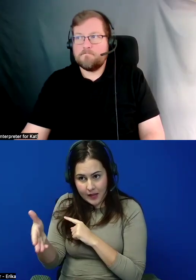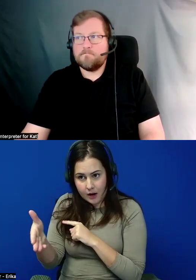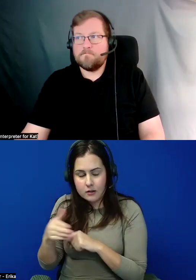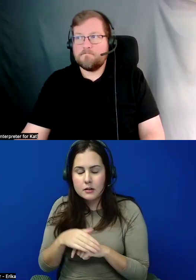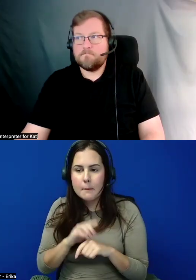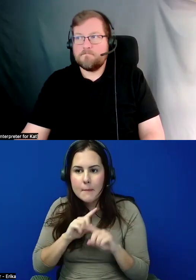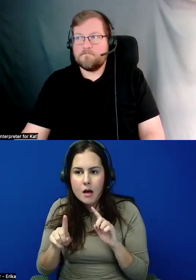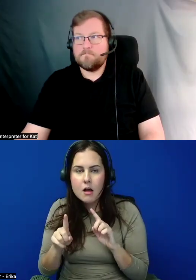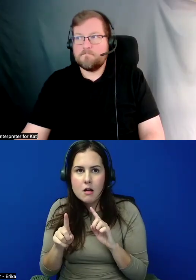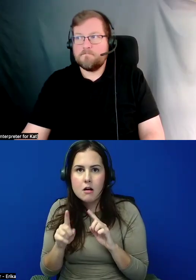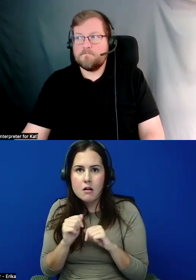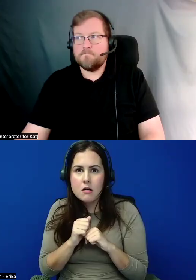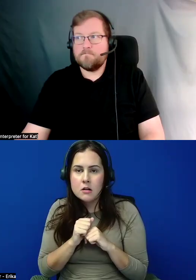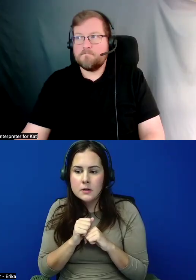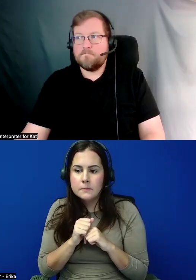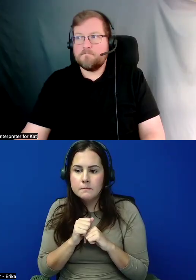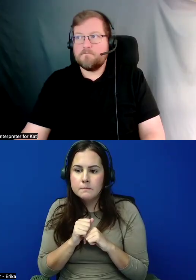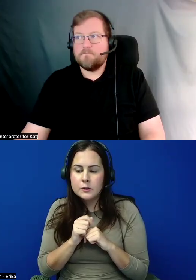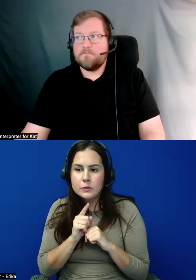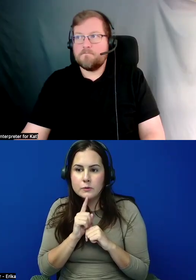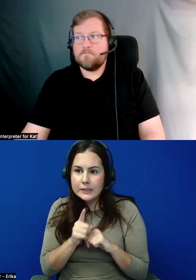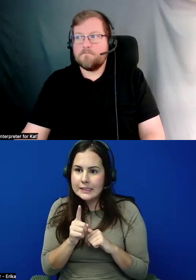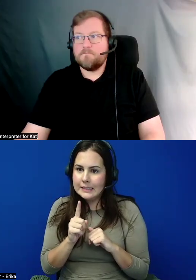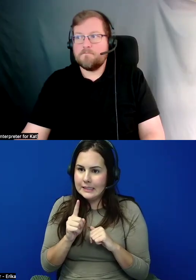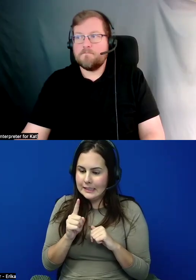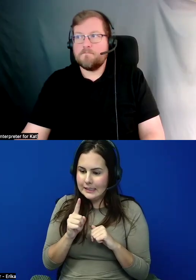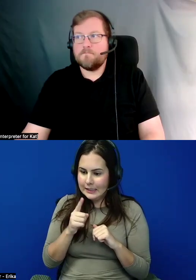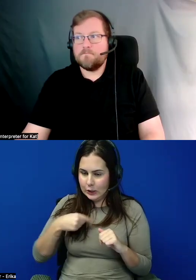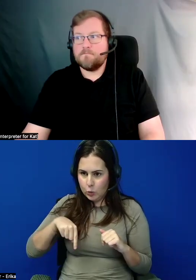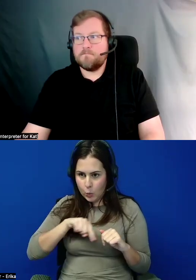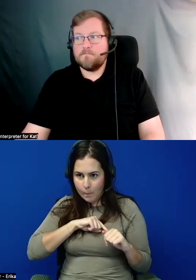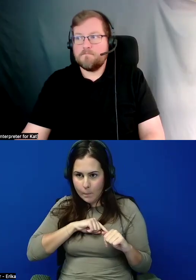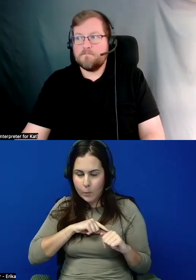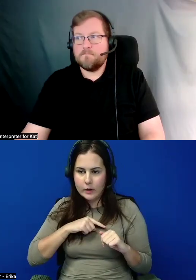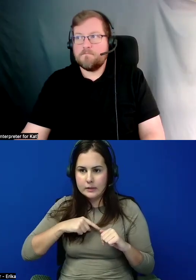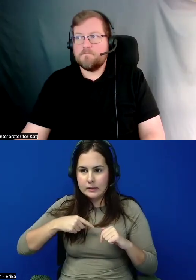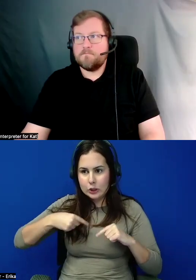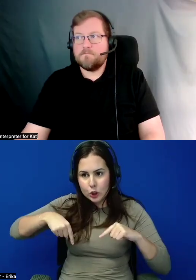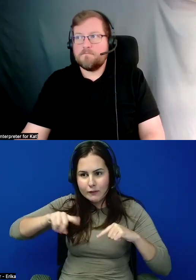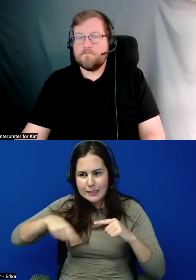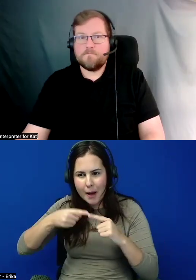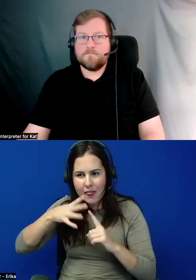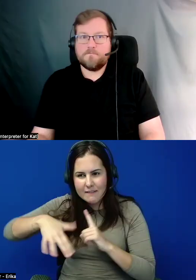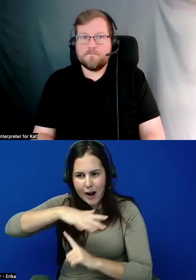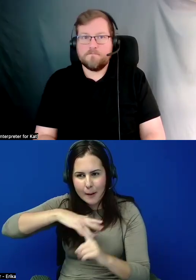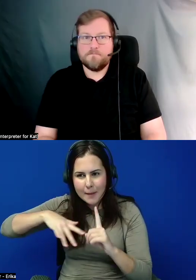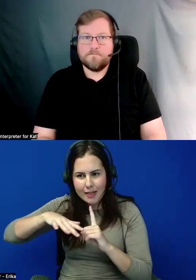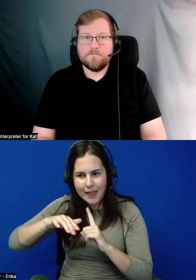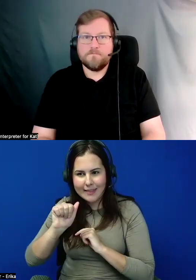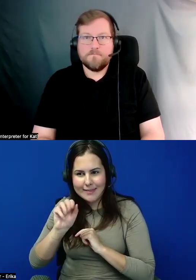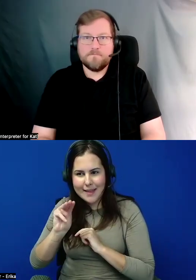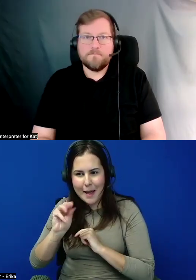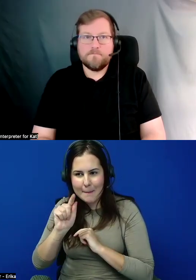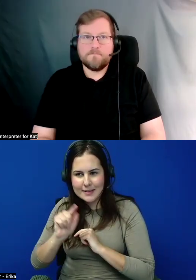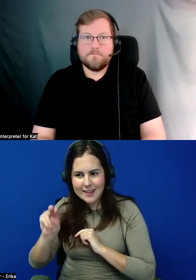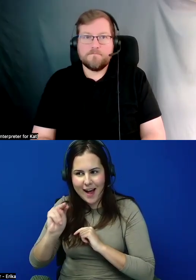we all were very wary of the environment. Like the Amazon is famously